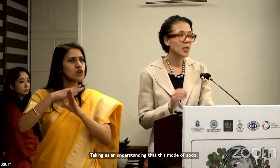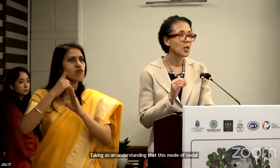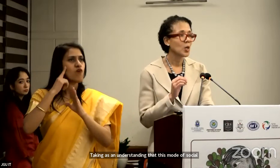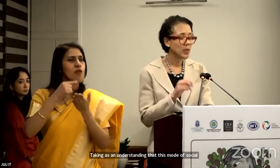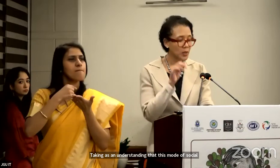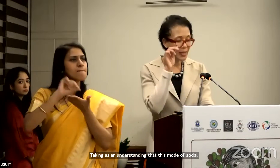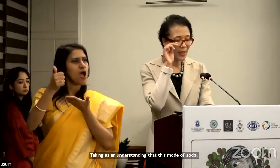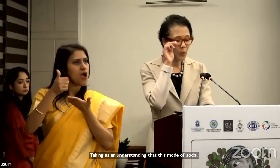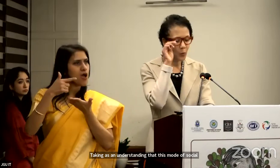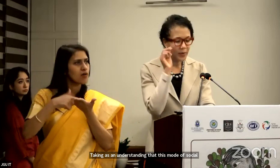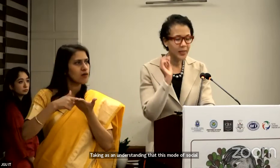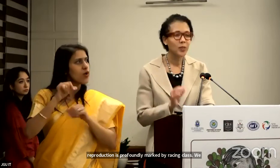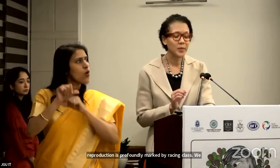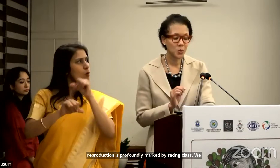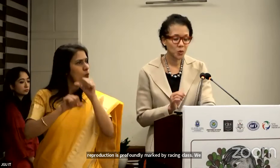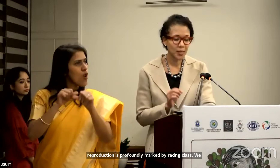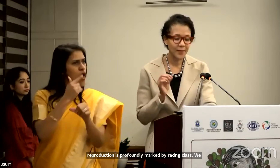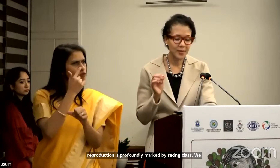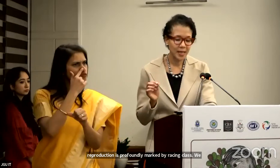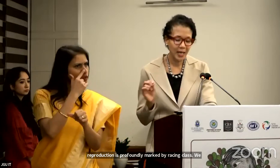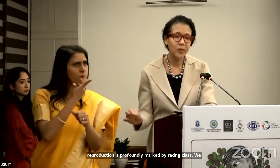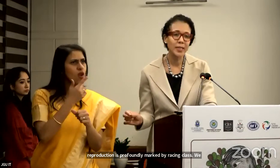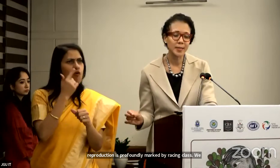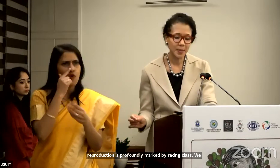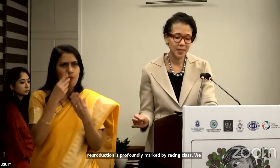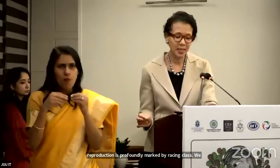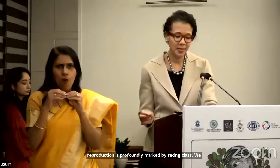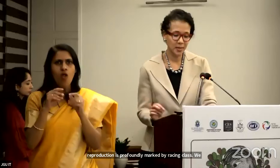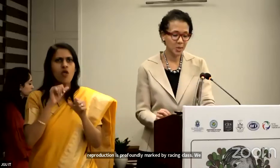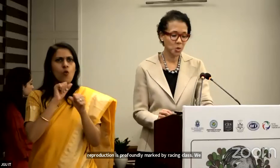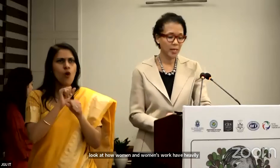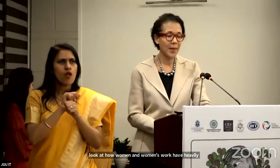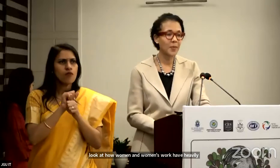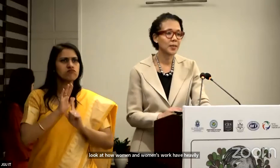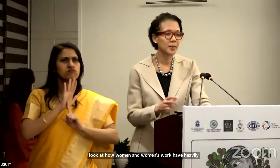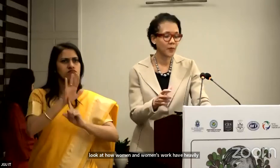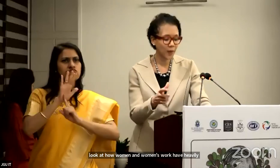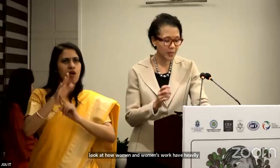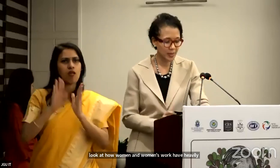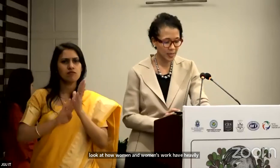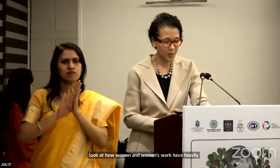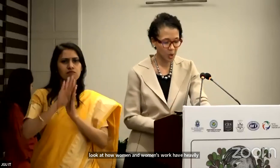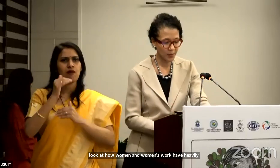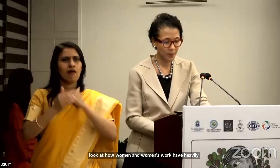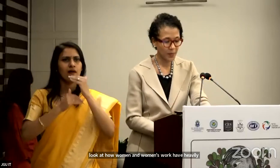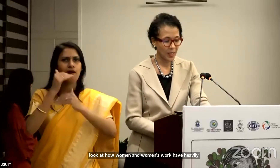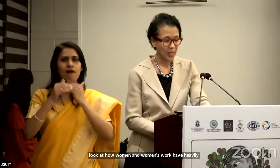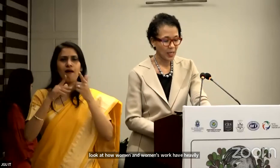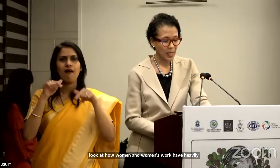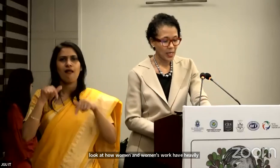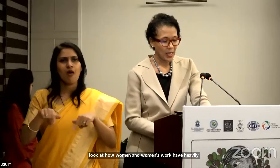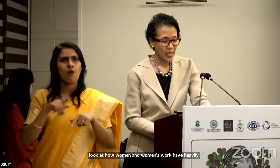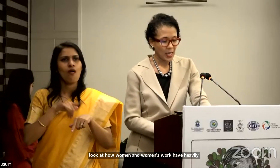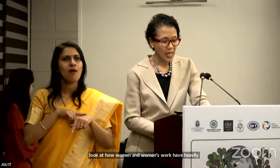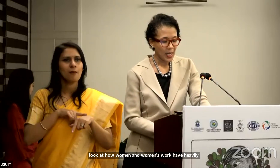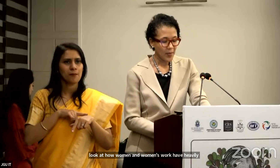class. We look at how women and women's work have heavily subsidized industrial capitalism from its inception.